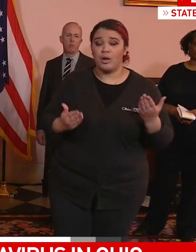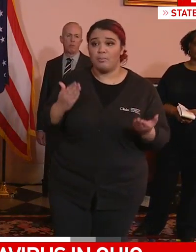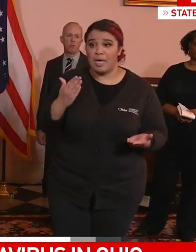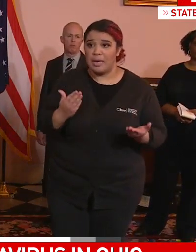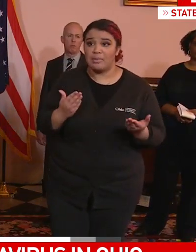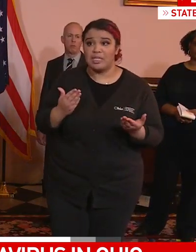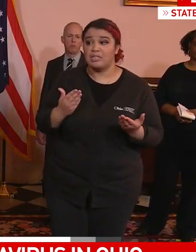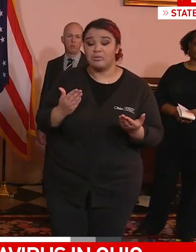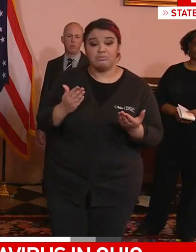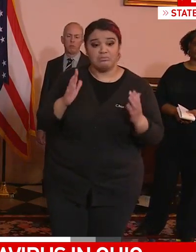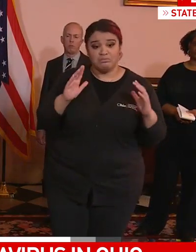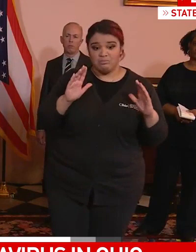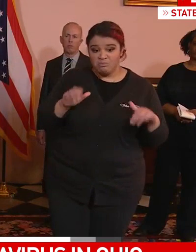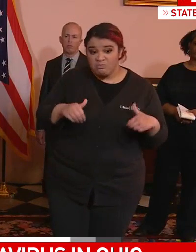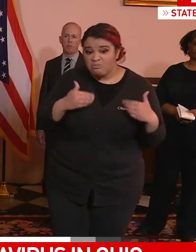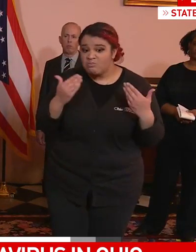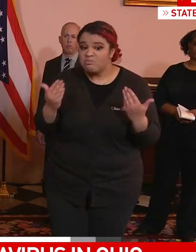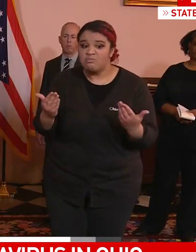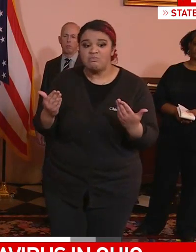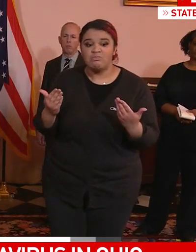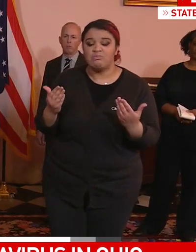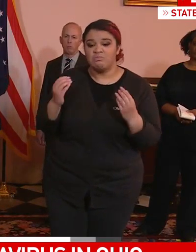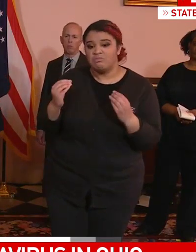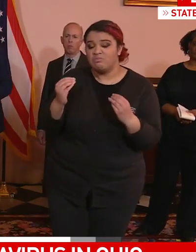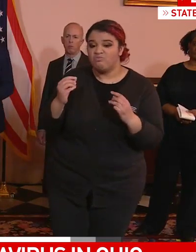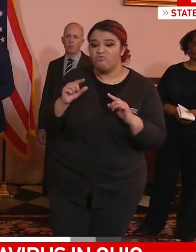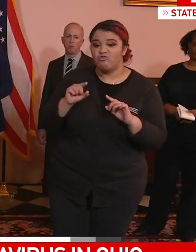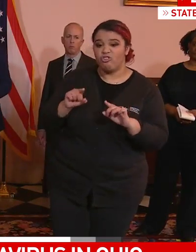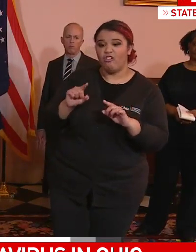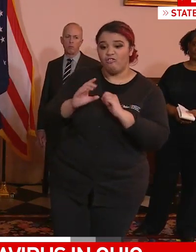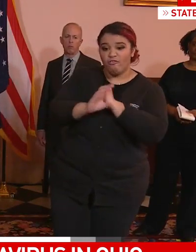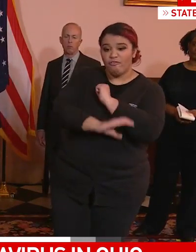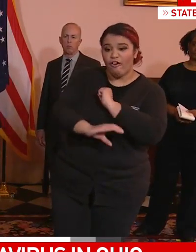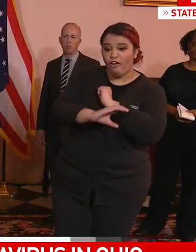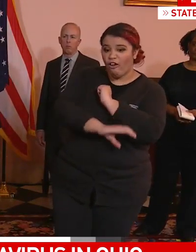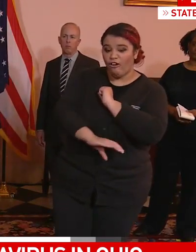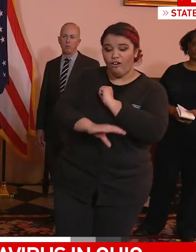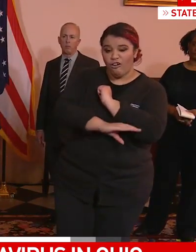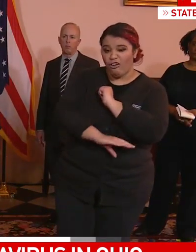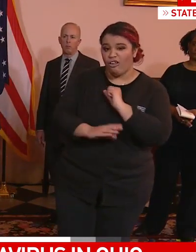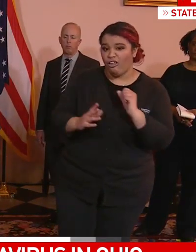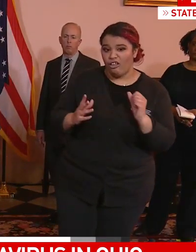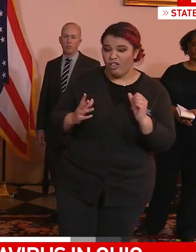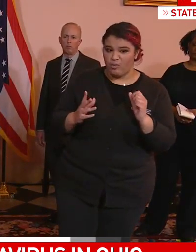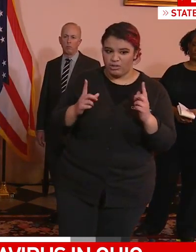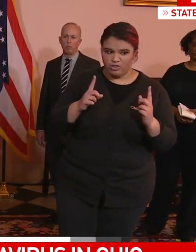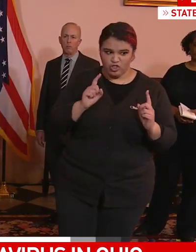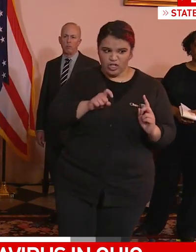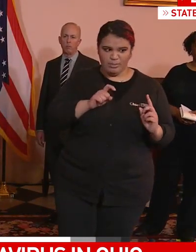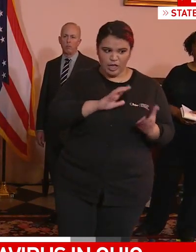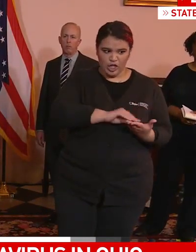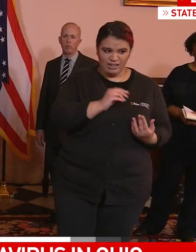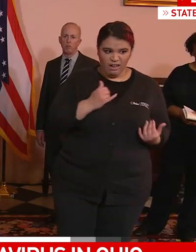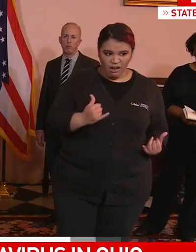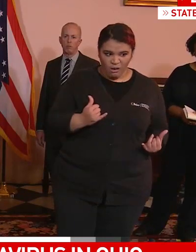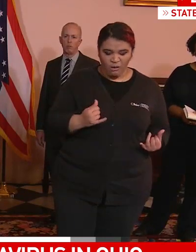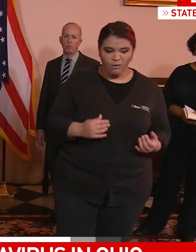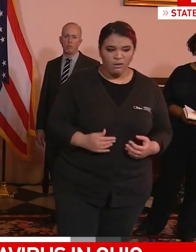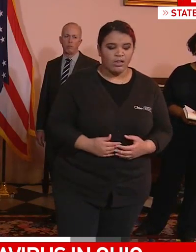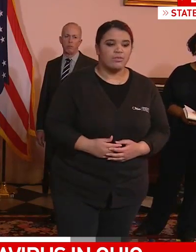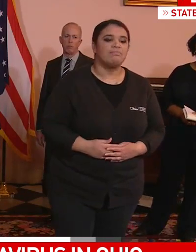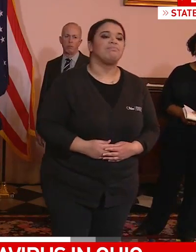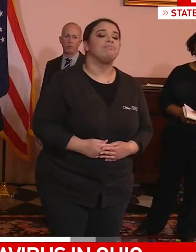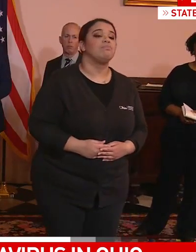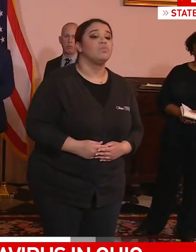in the fall? Well, the way that this is being handled by the schools is that these days are